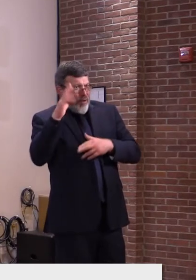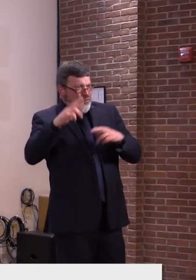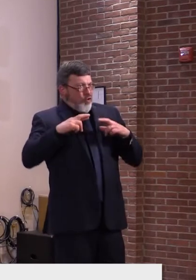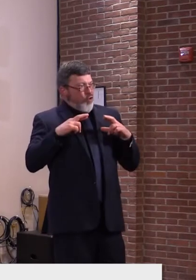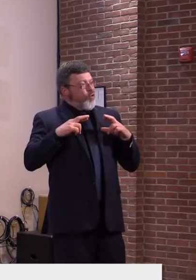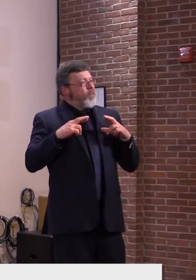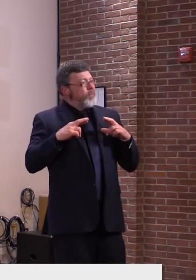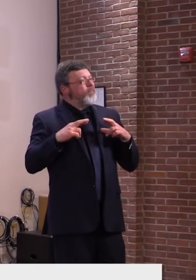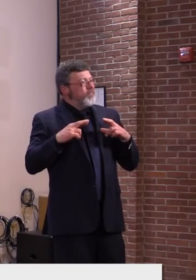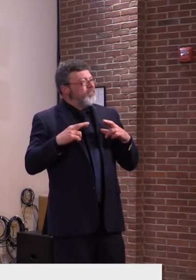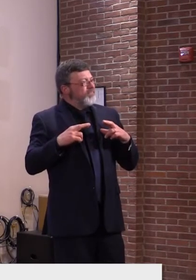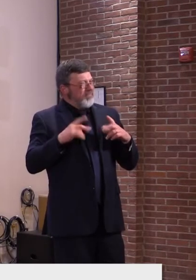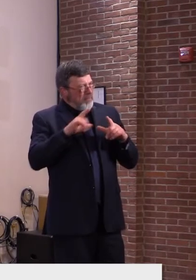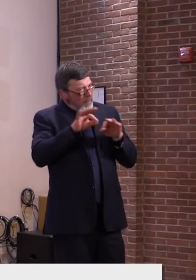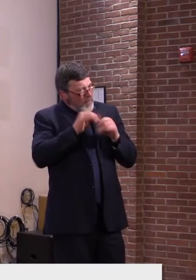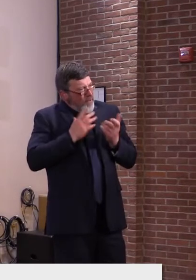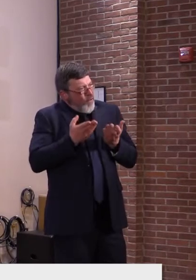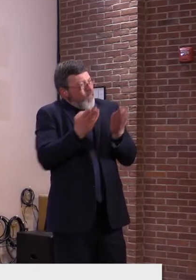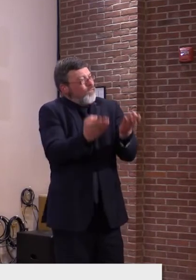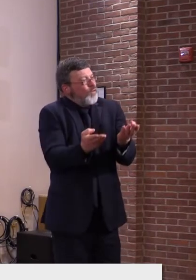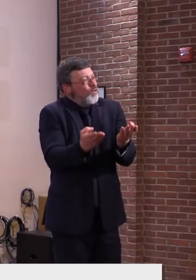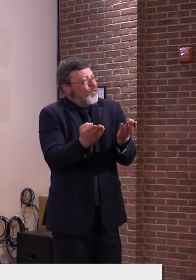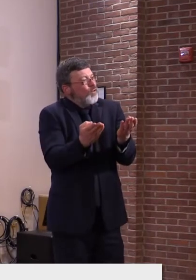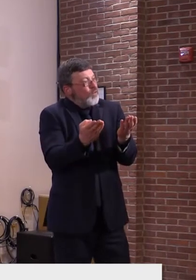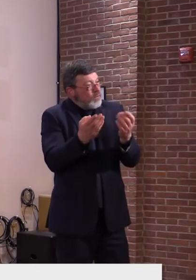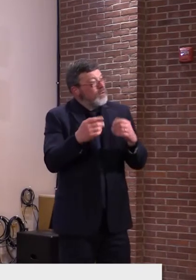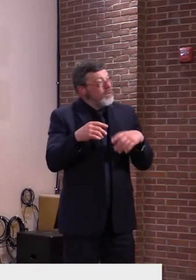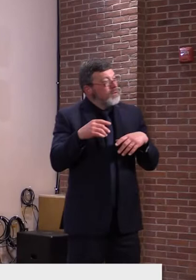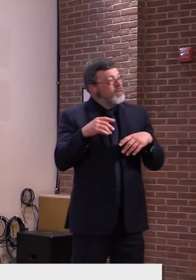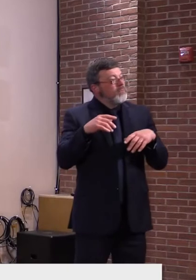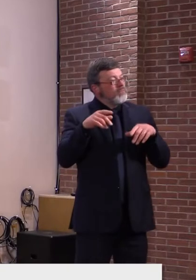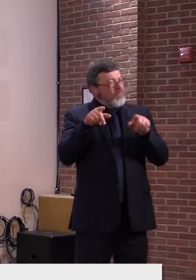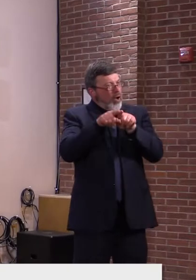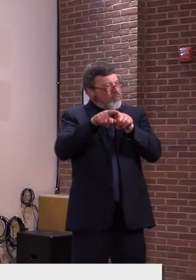another area that I think I agree with David on.